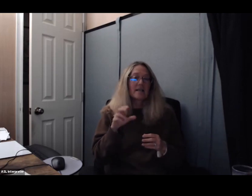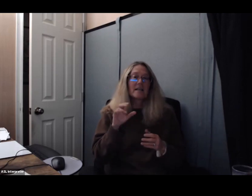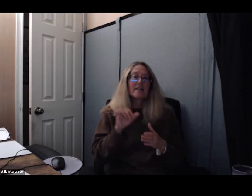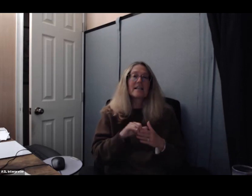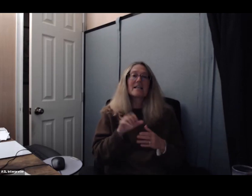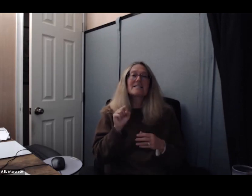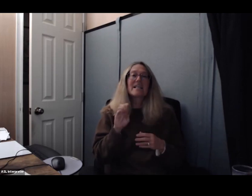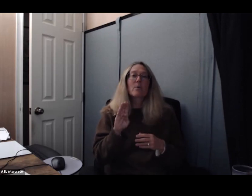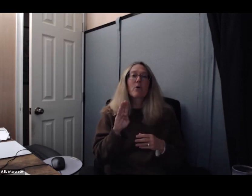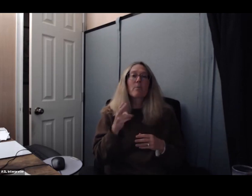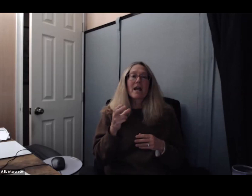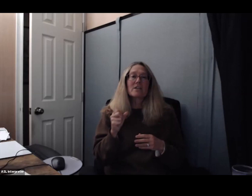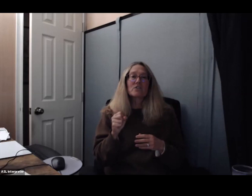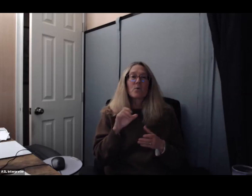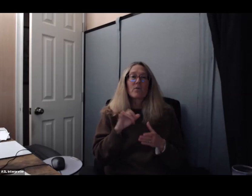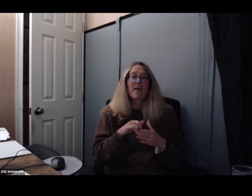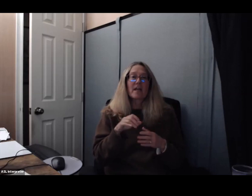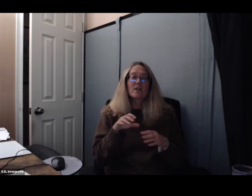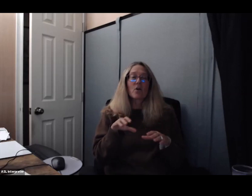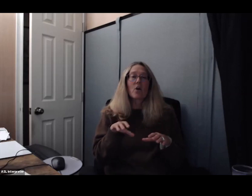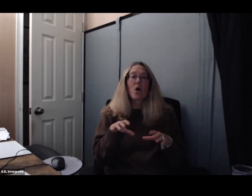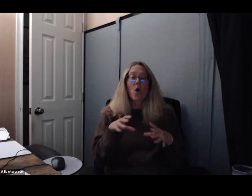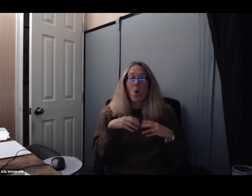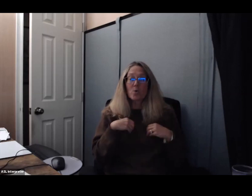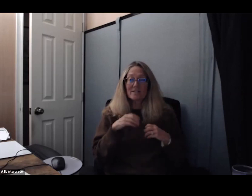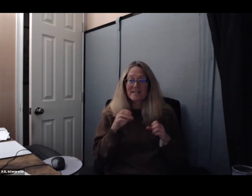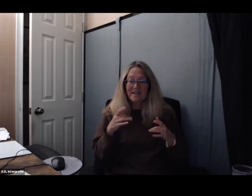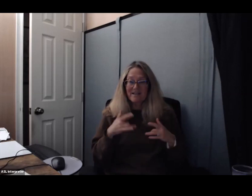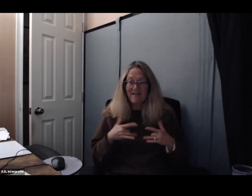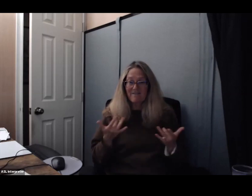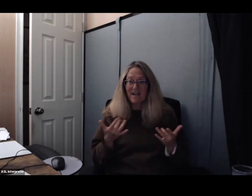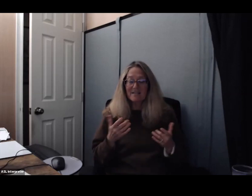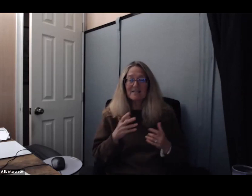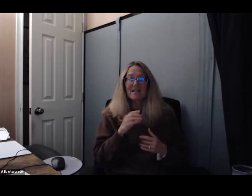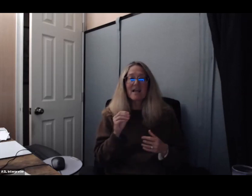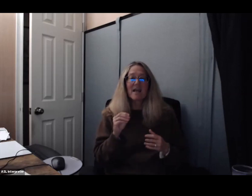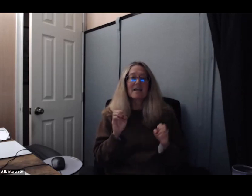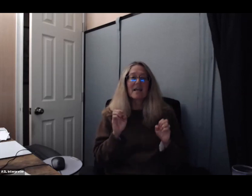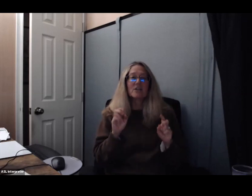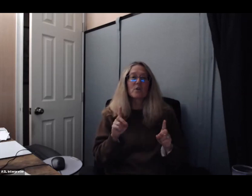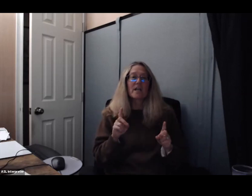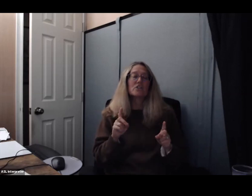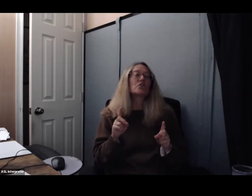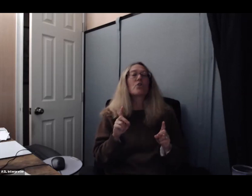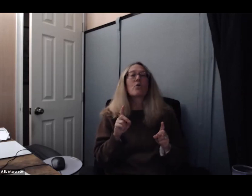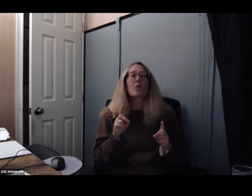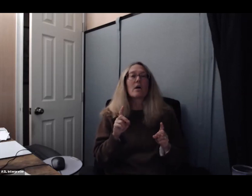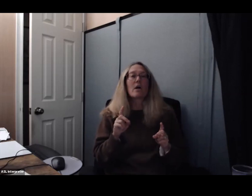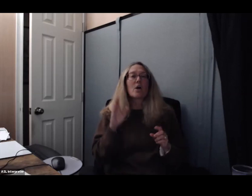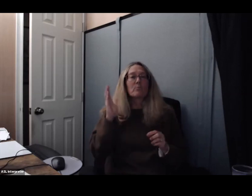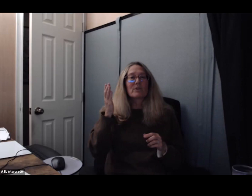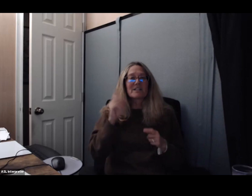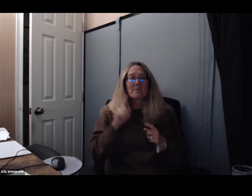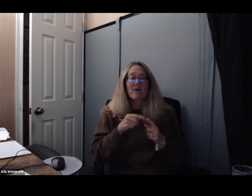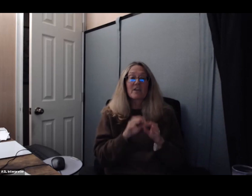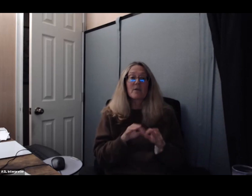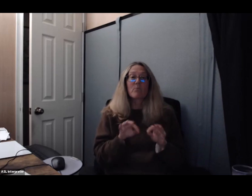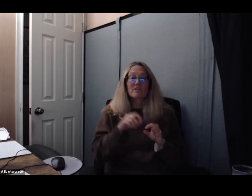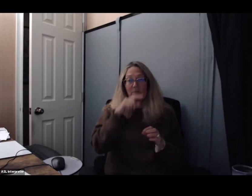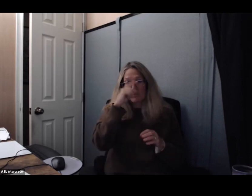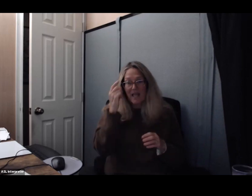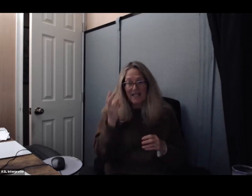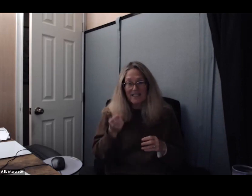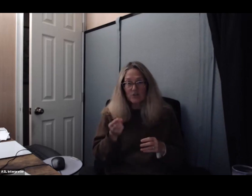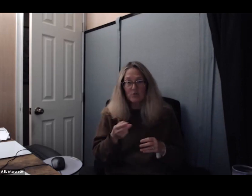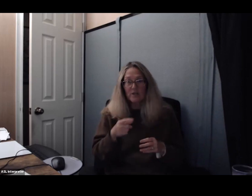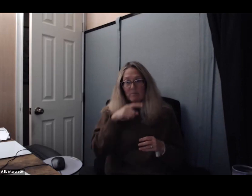Santa Barbara High School. They're hosting events and having educational presentations about the importance of Black history,